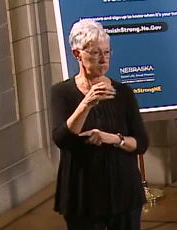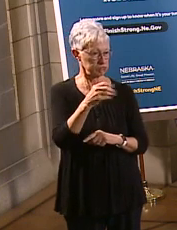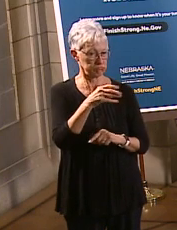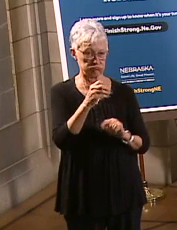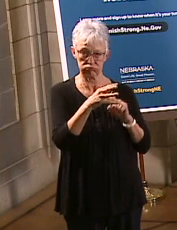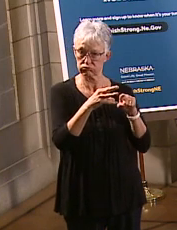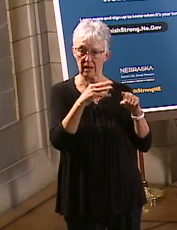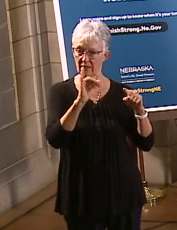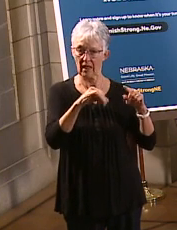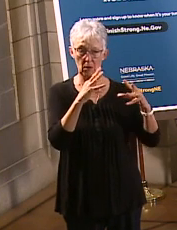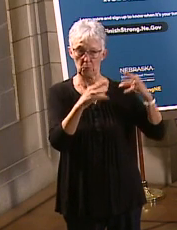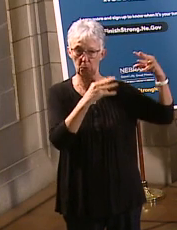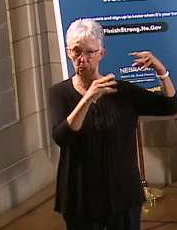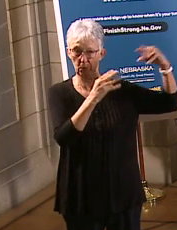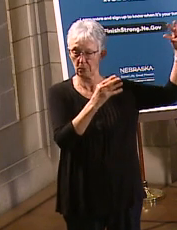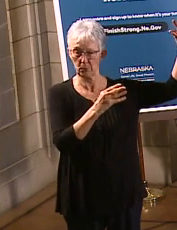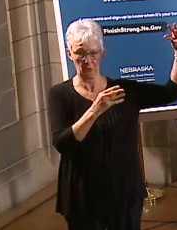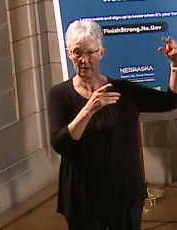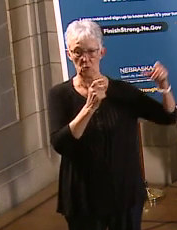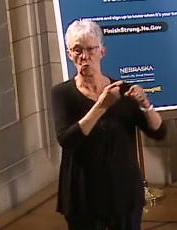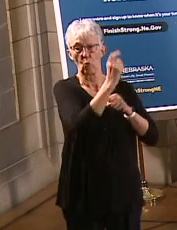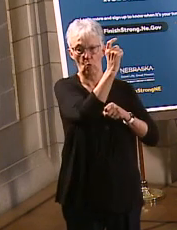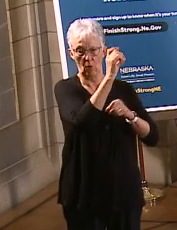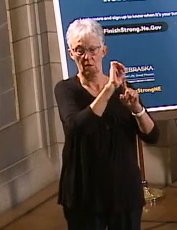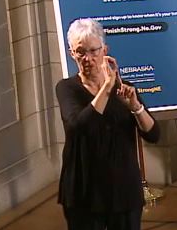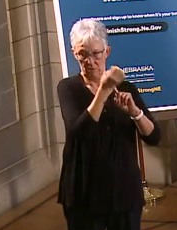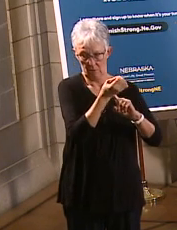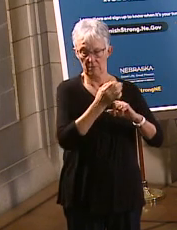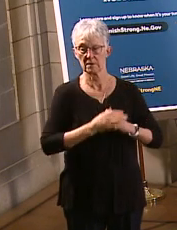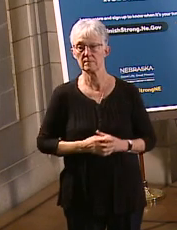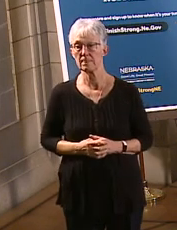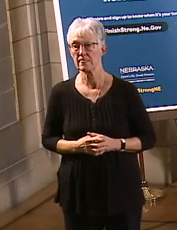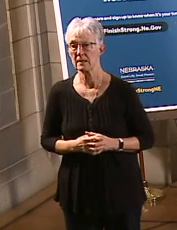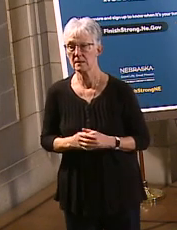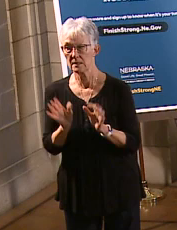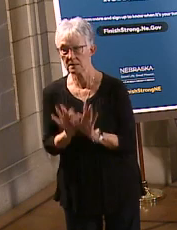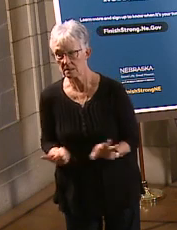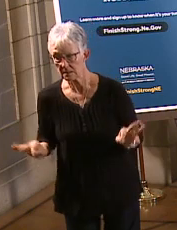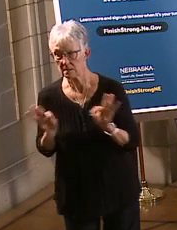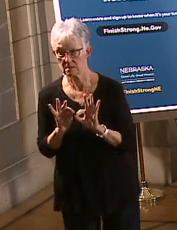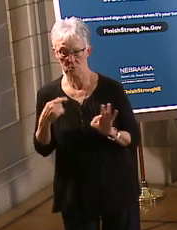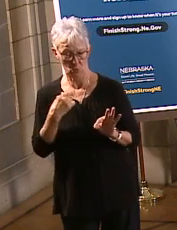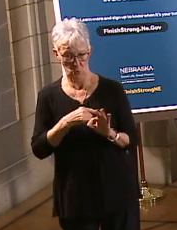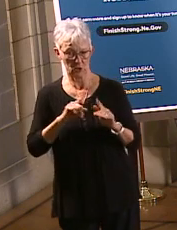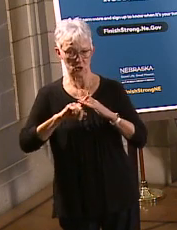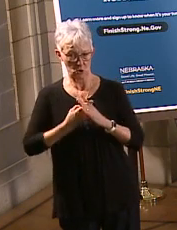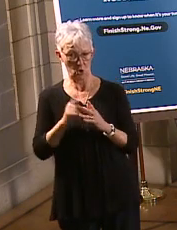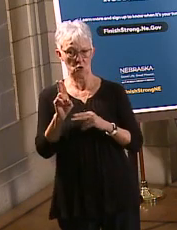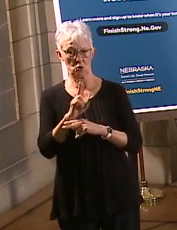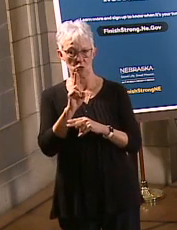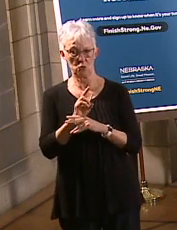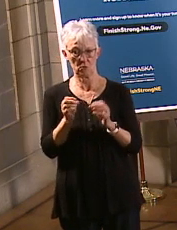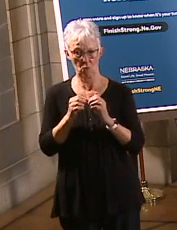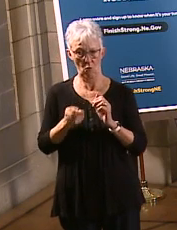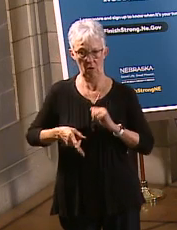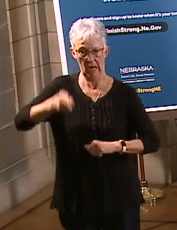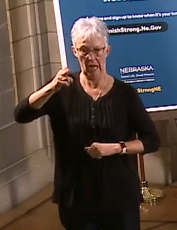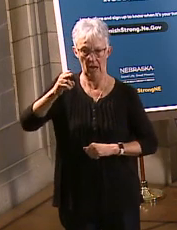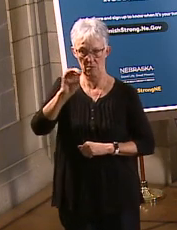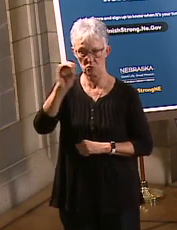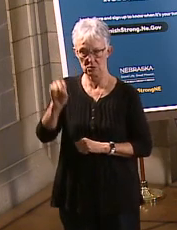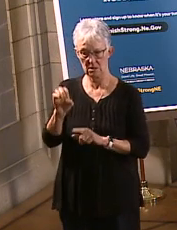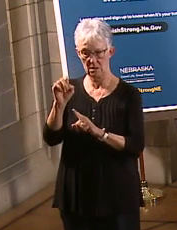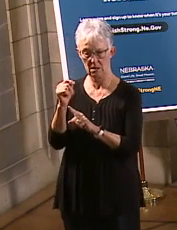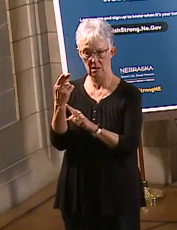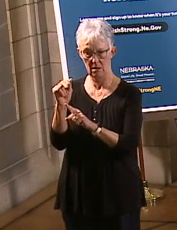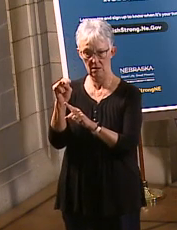lot of the other pollutants that go along with straight gasoline, it is essential that we begin to use higher blends, because the more ethanol we use